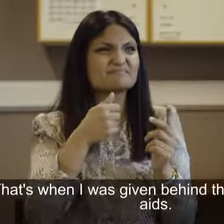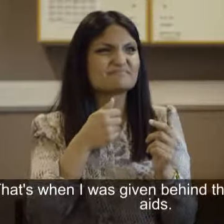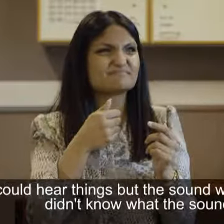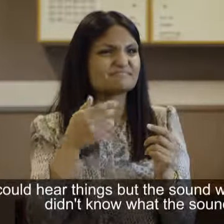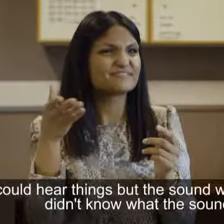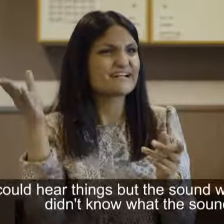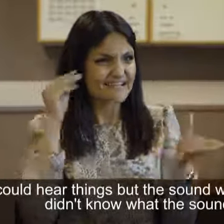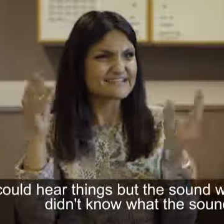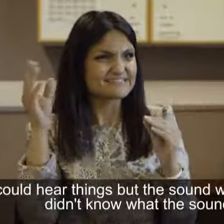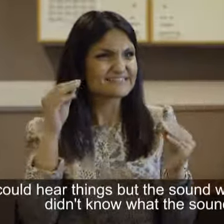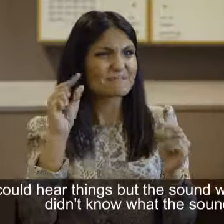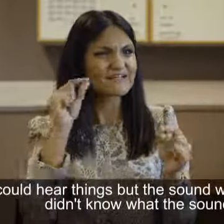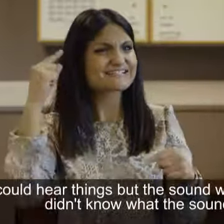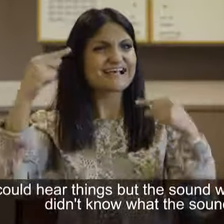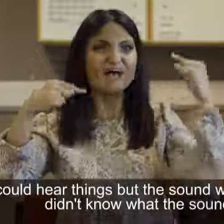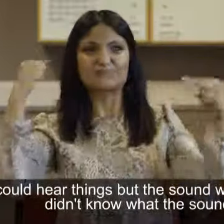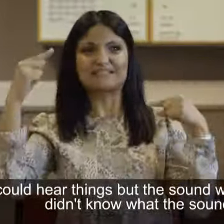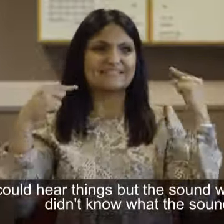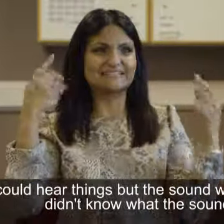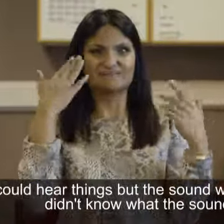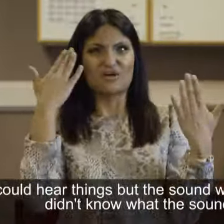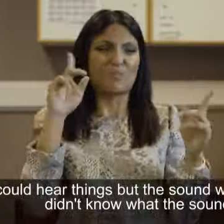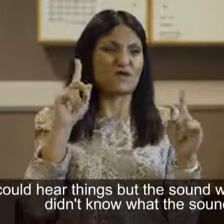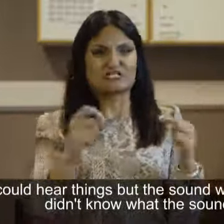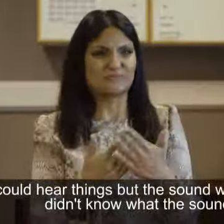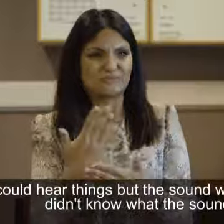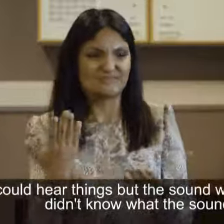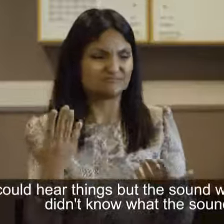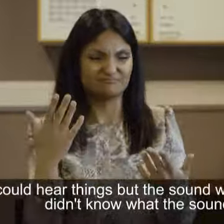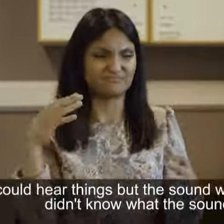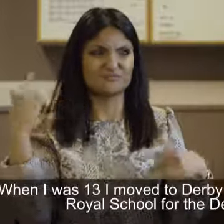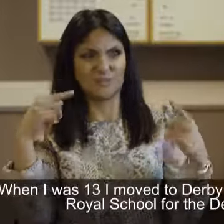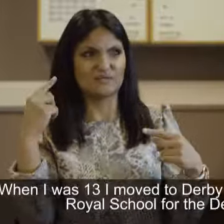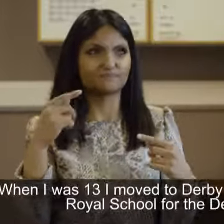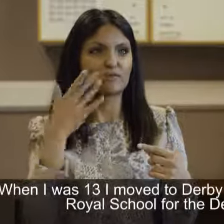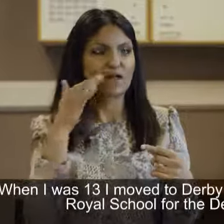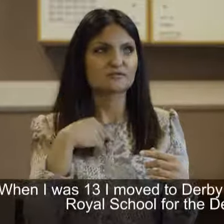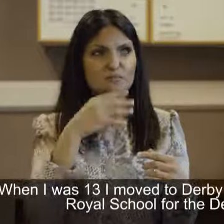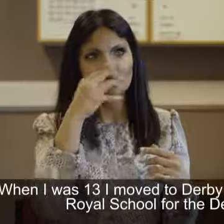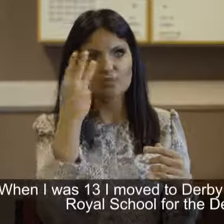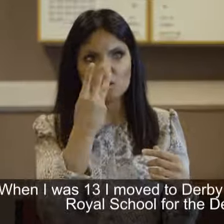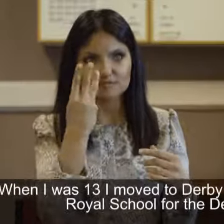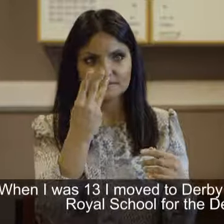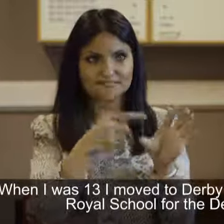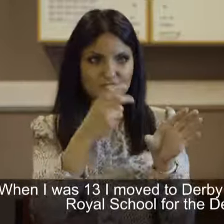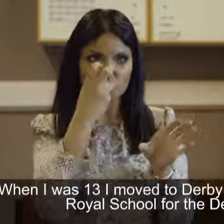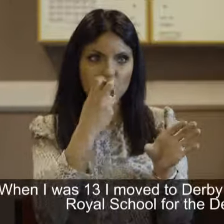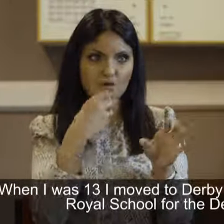could hear things, but the sound wasn't useful. I didn't know what the sound was. When I was 13, I moved to